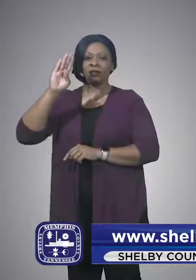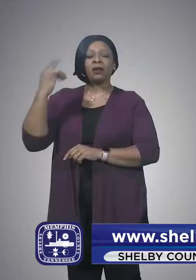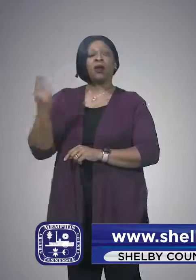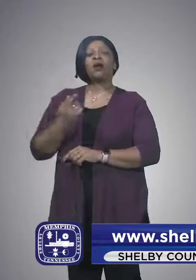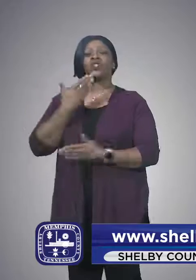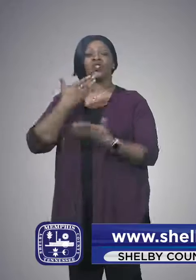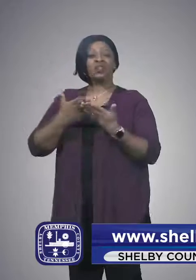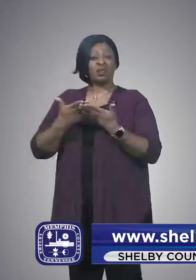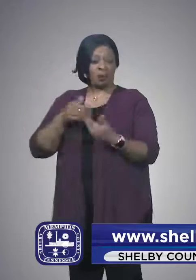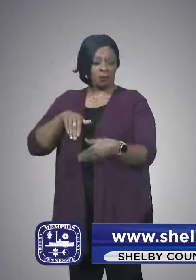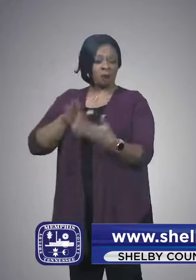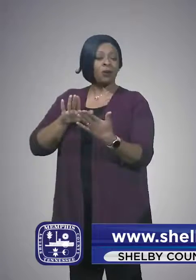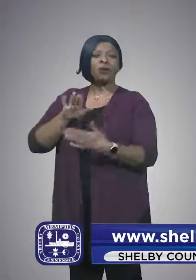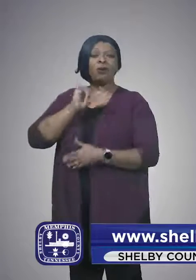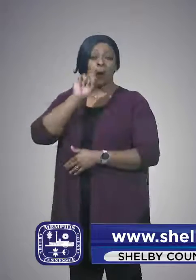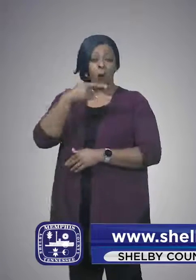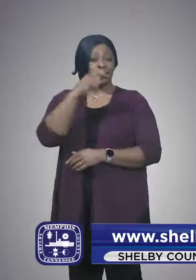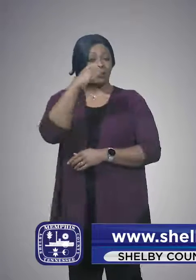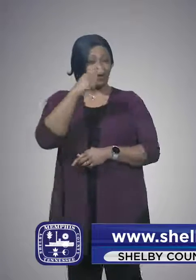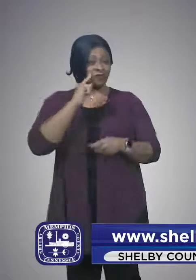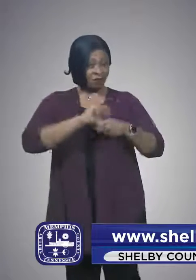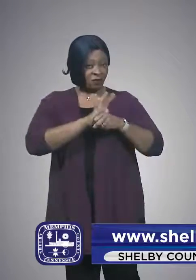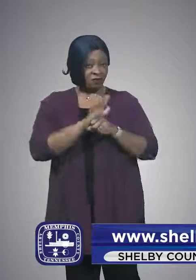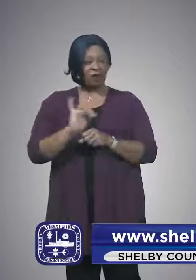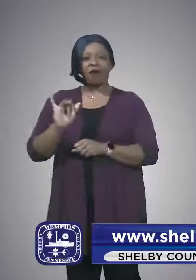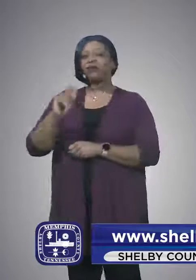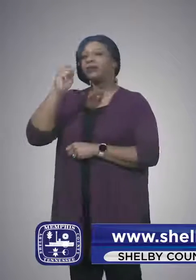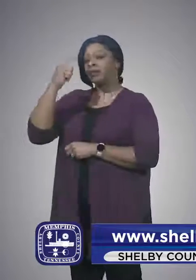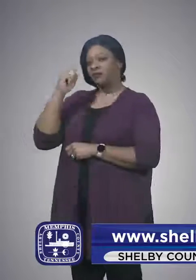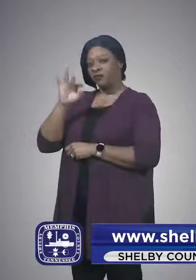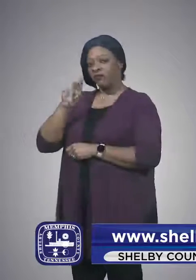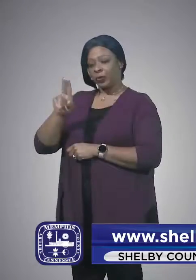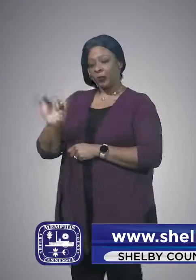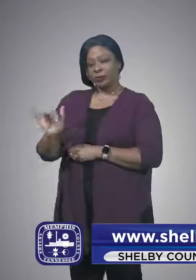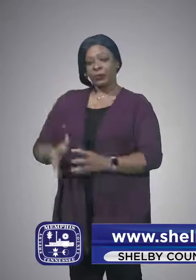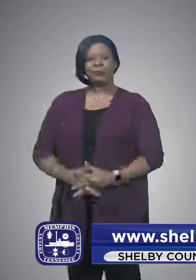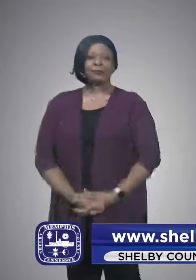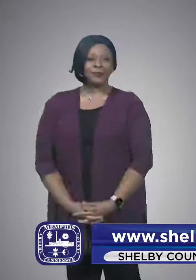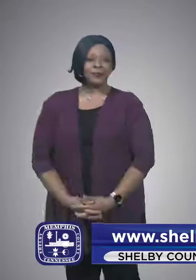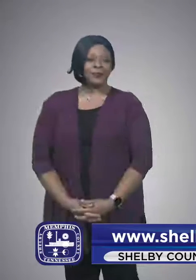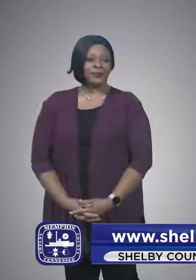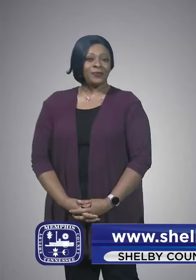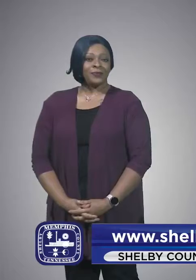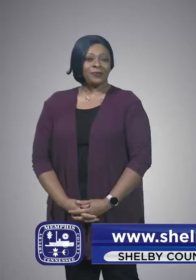good practice to not only get tested for COVID, but also to get tested for the flu.